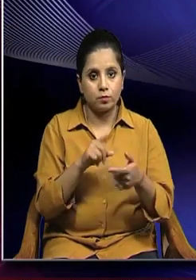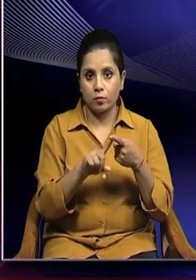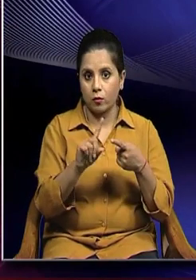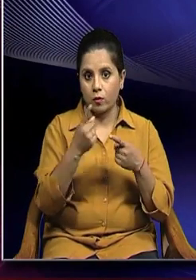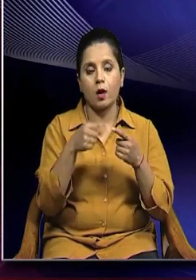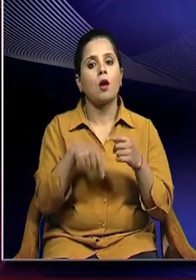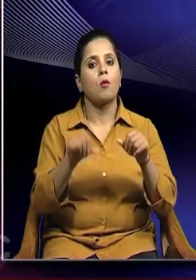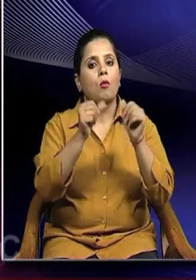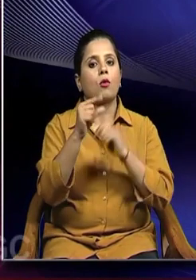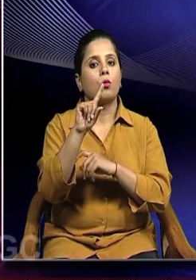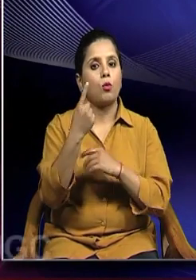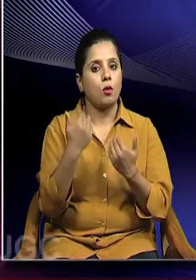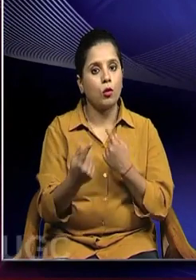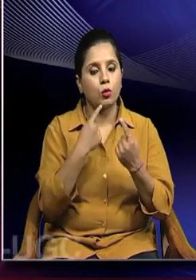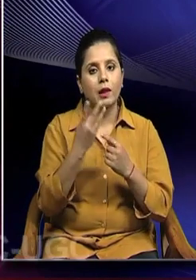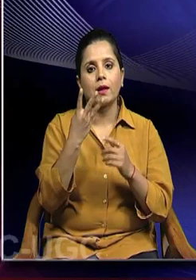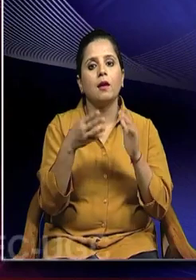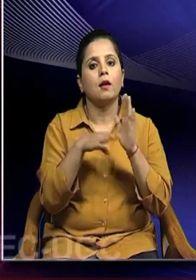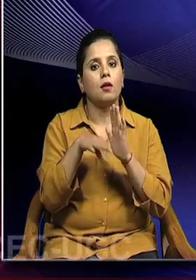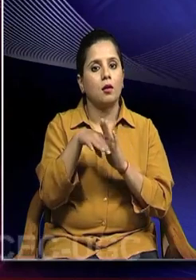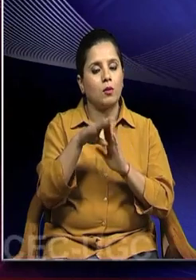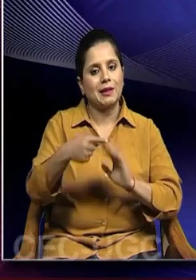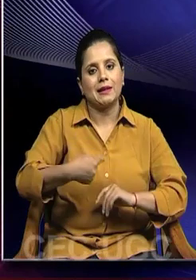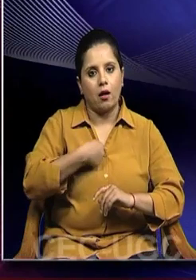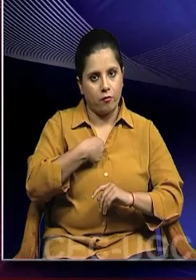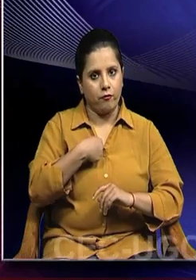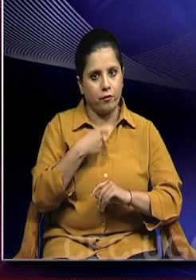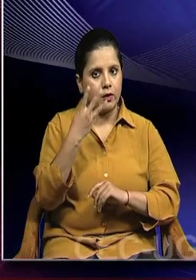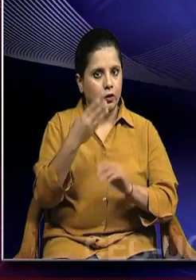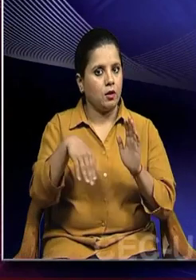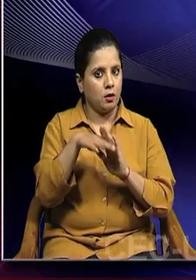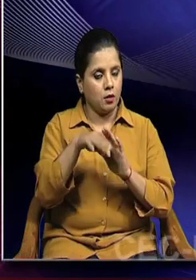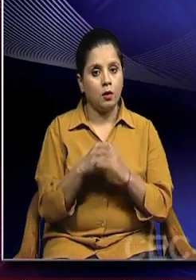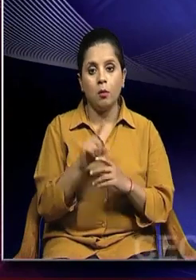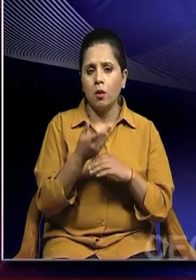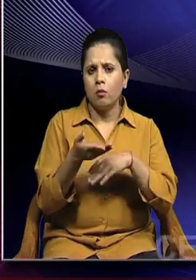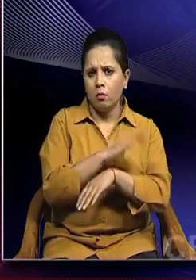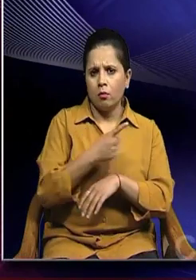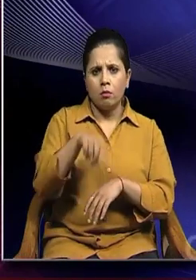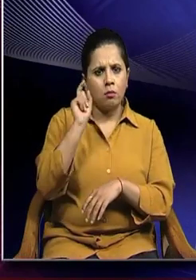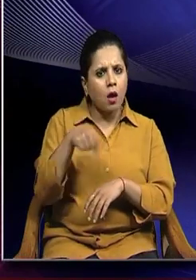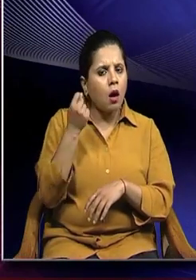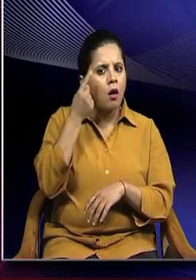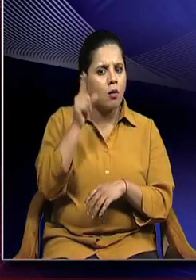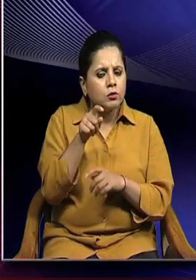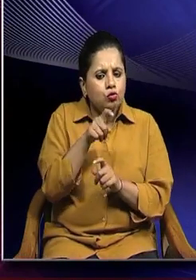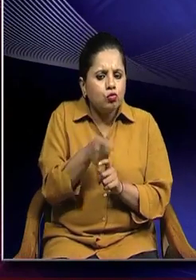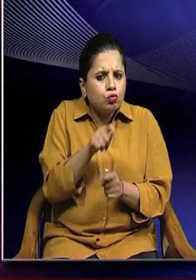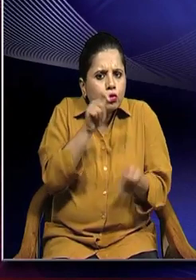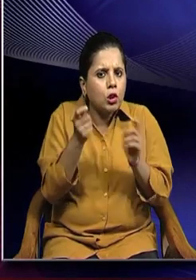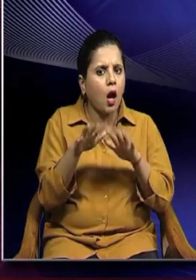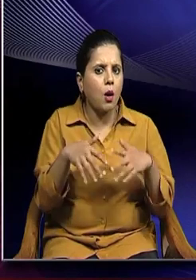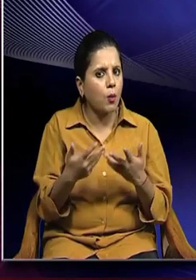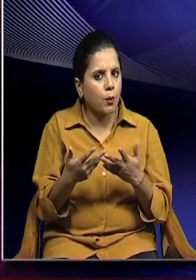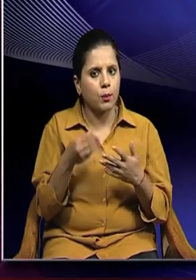model 1, which talks about 3 levels of self. But before that, we should know what is the paradigm shift.